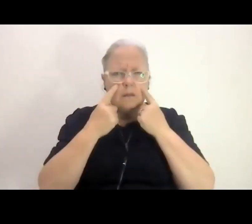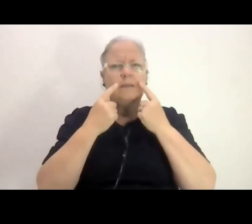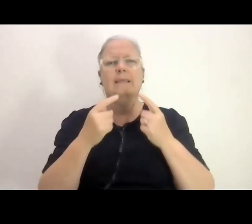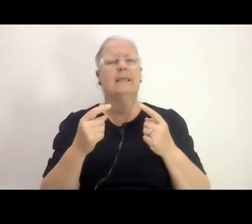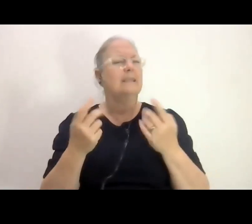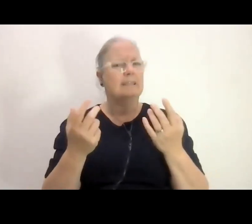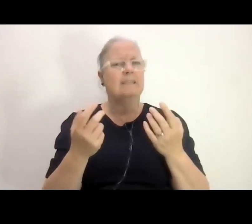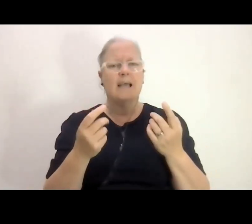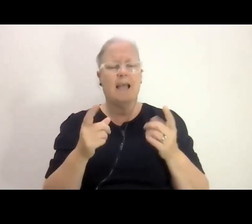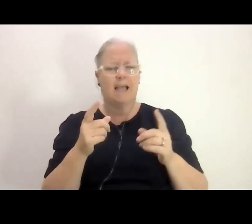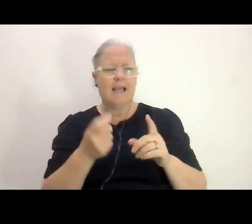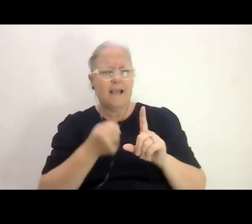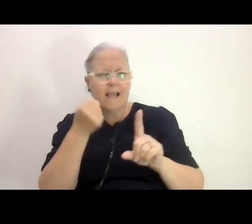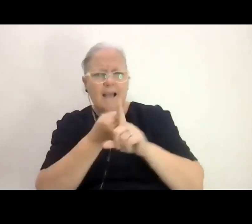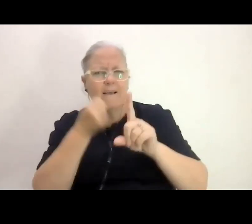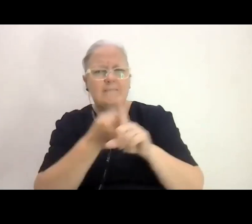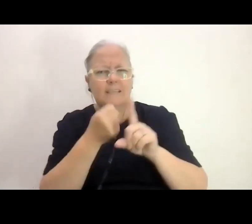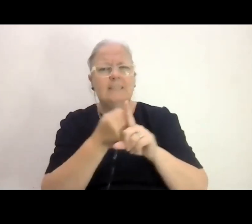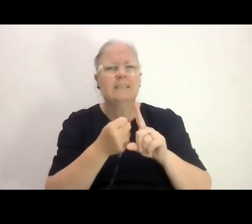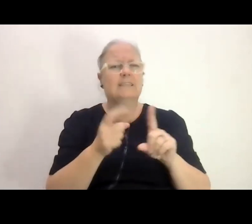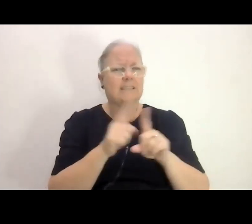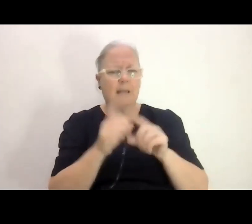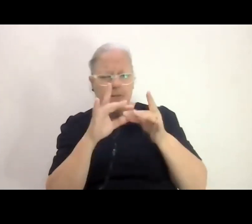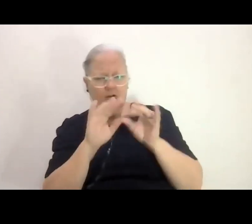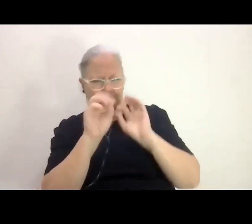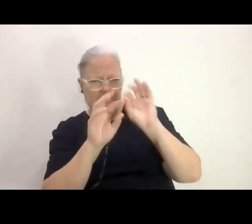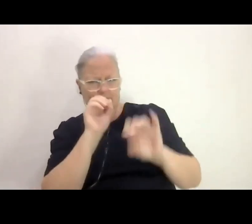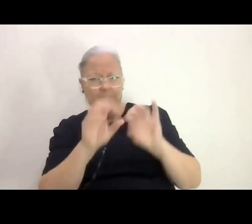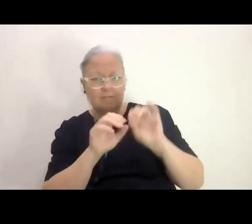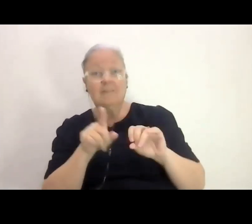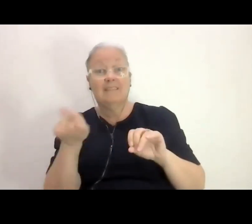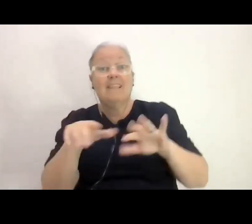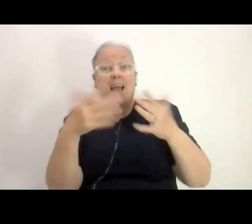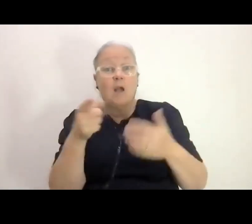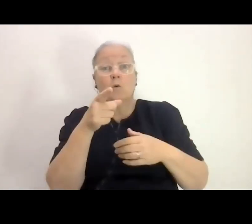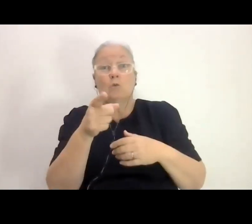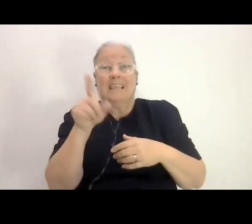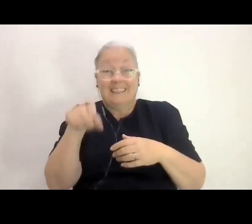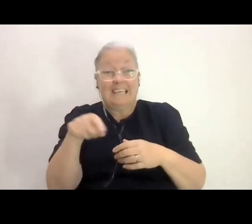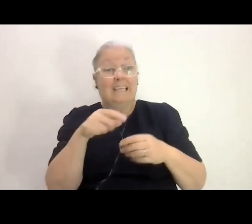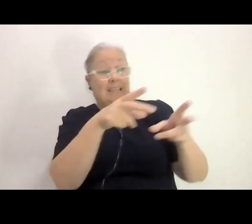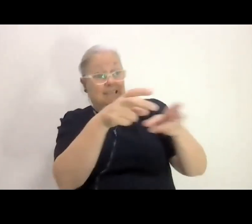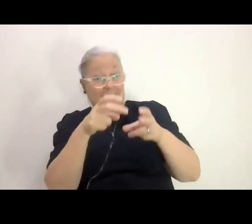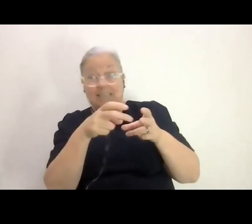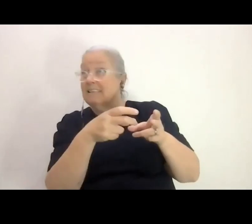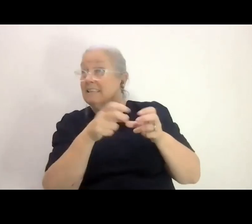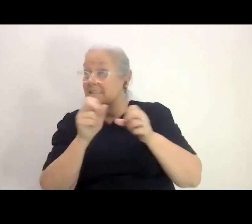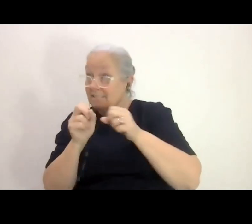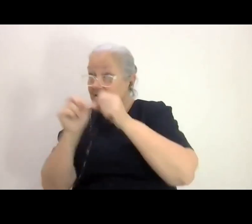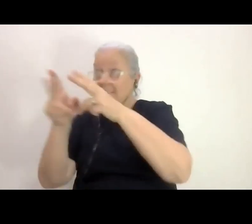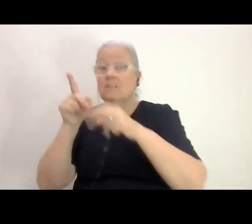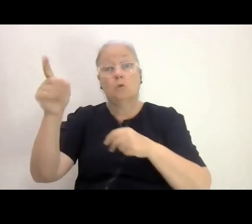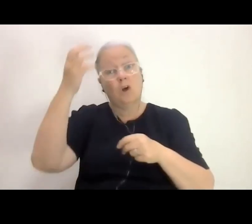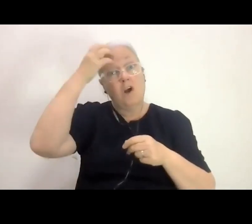advocacy messages. And this is really where you can get the evidence and the data you need to hold your governments accountable and to really